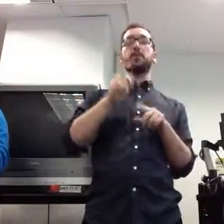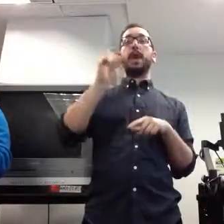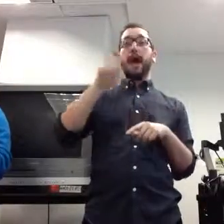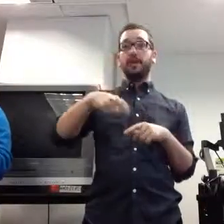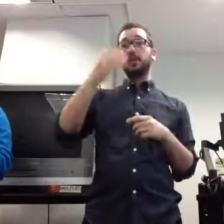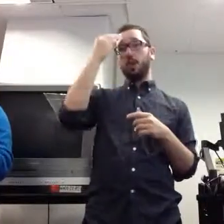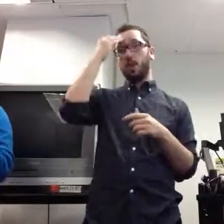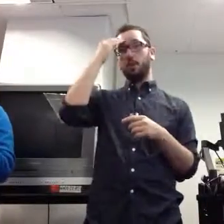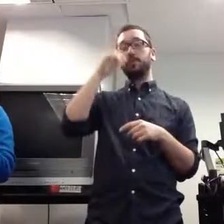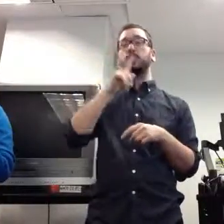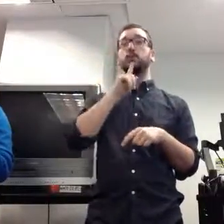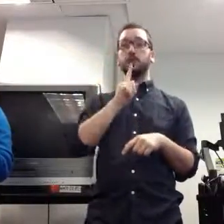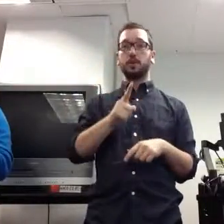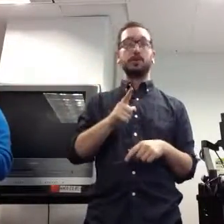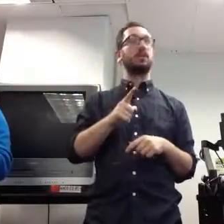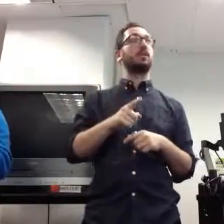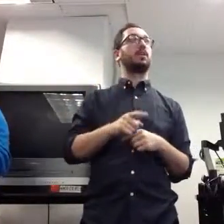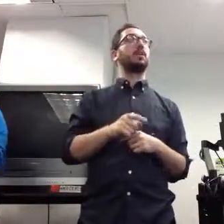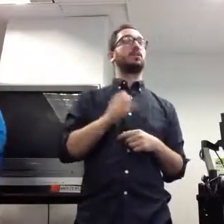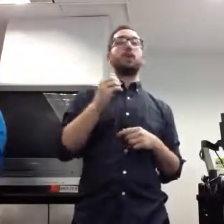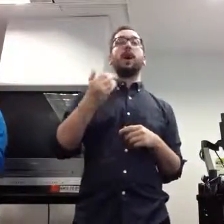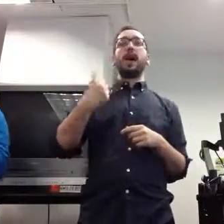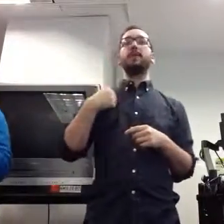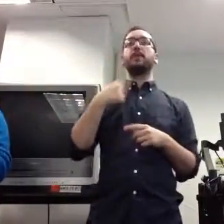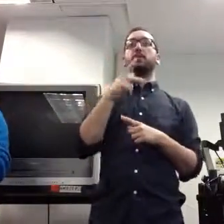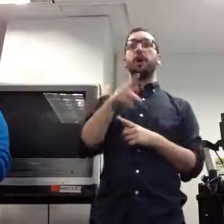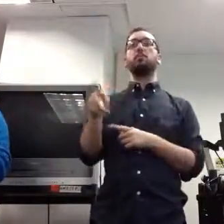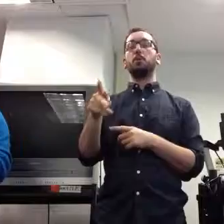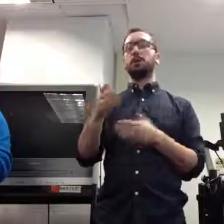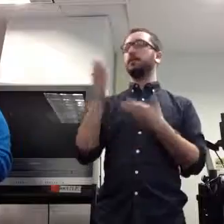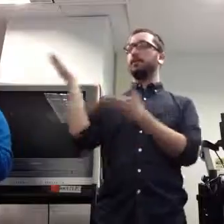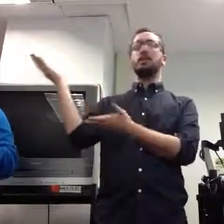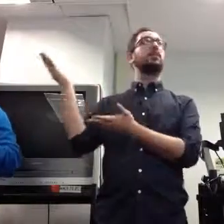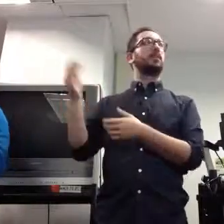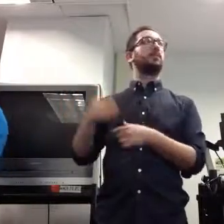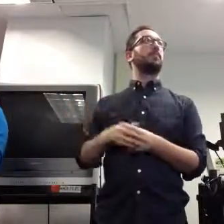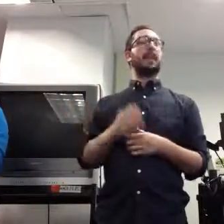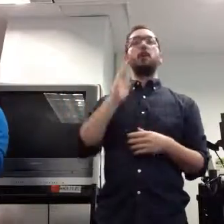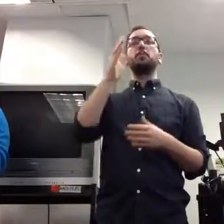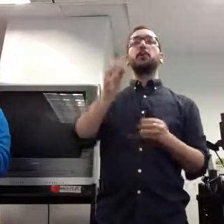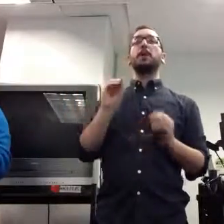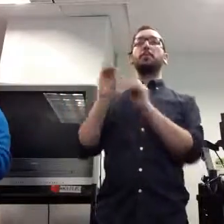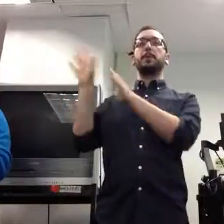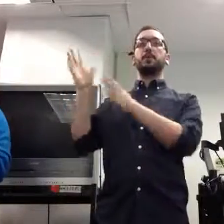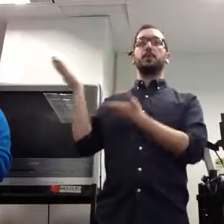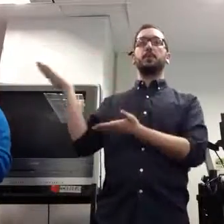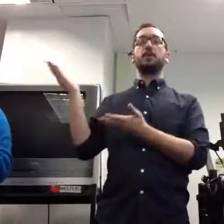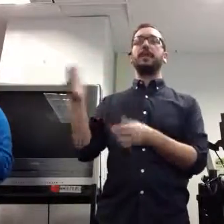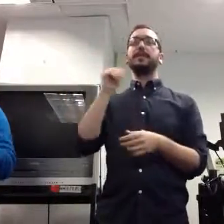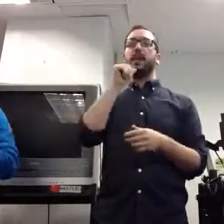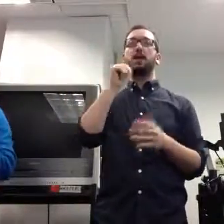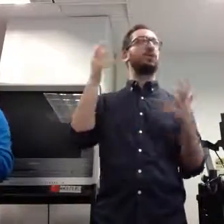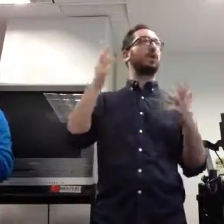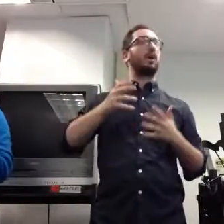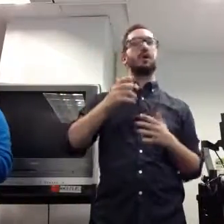So what I've got is a presentation here, a PowerPoint. We're going to put it up here. It's not real dark because of the light, but you should be able to see